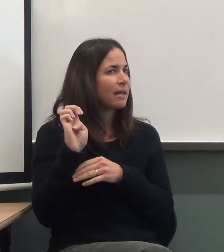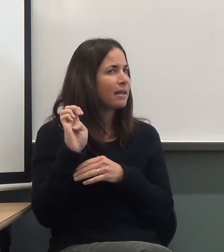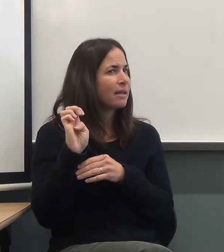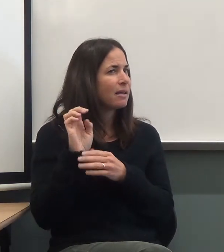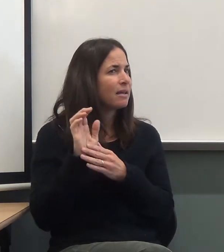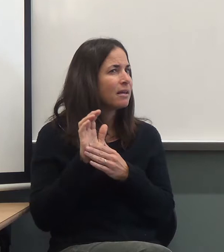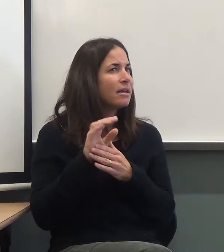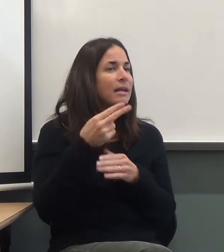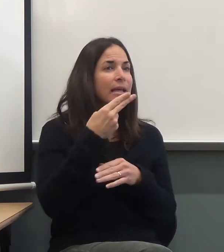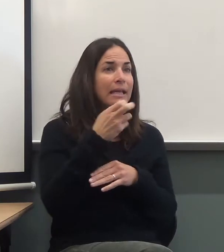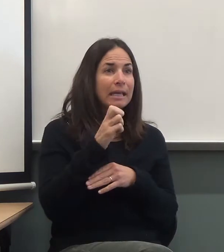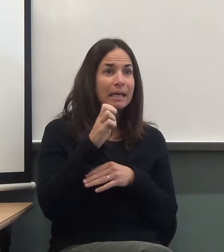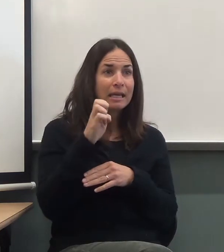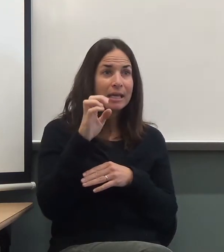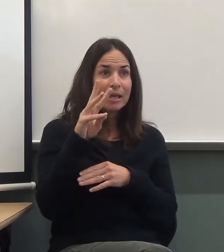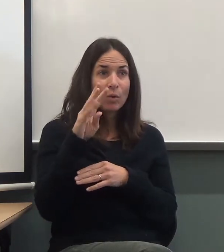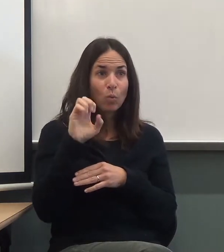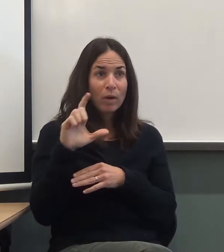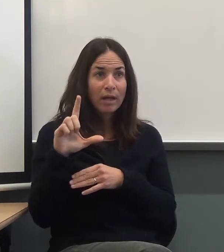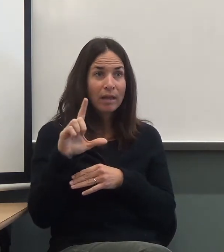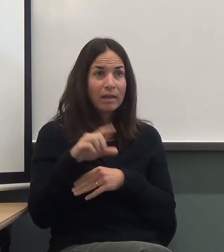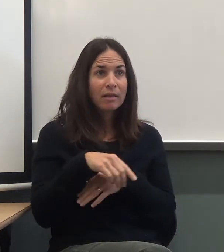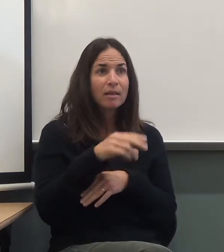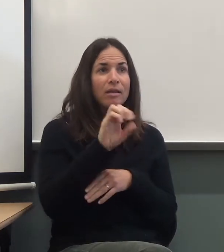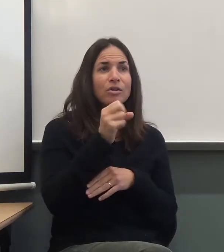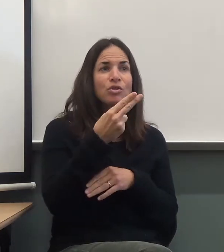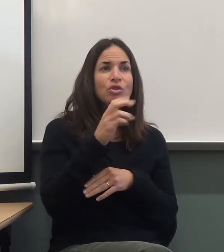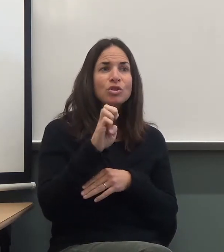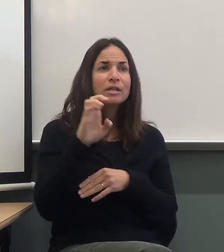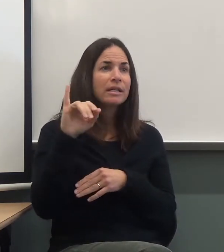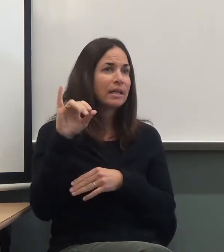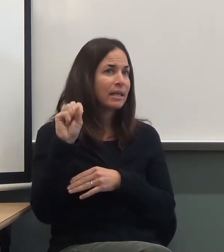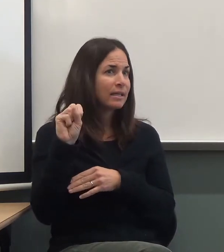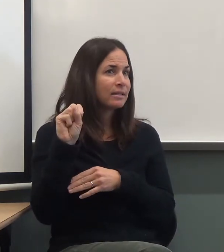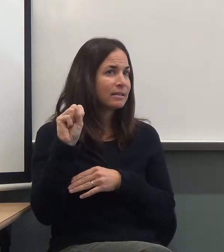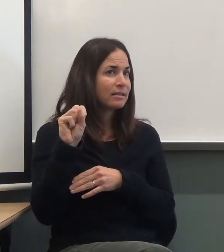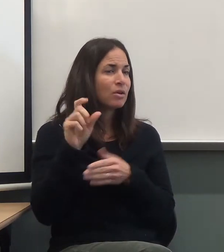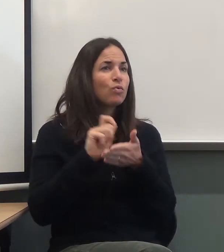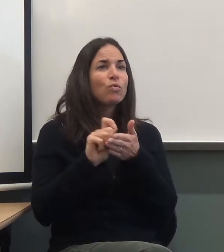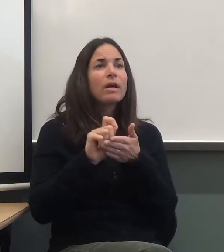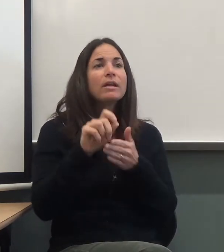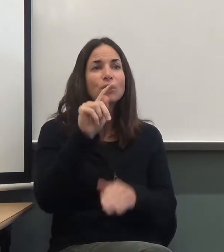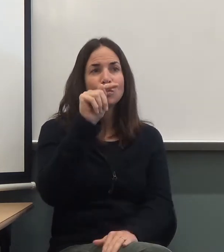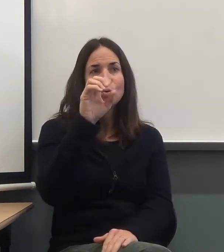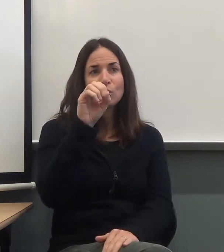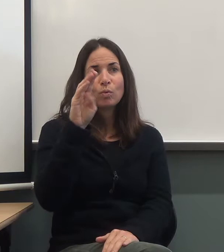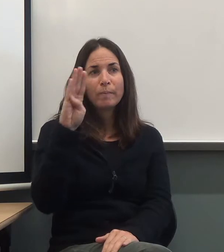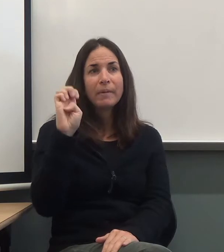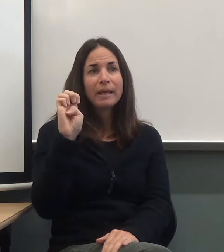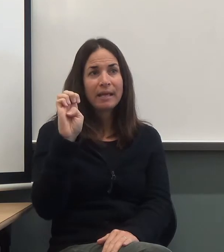He will, she is. Let's write to be. Or not to